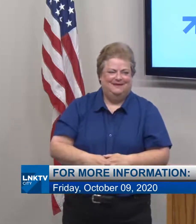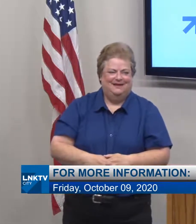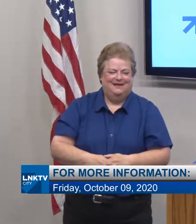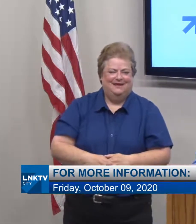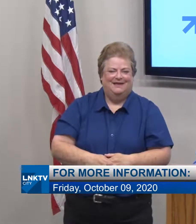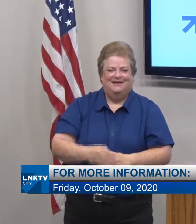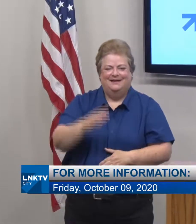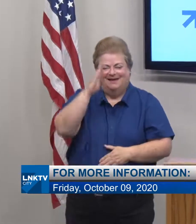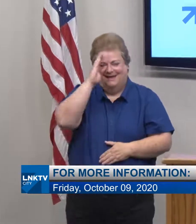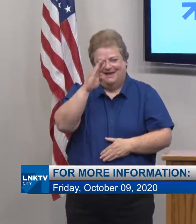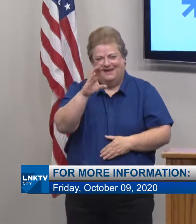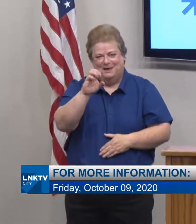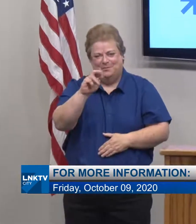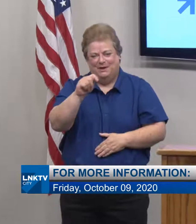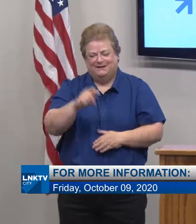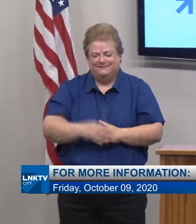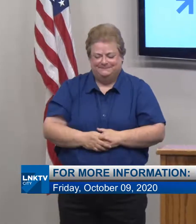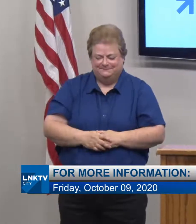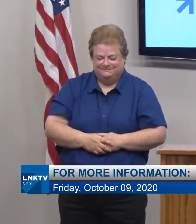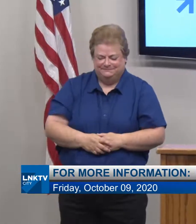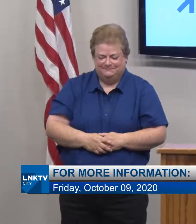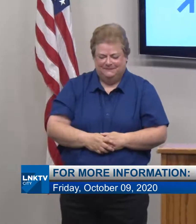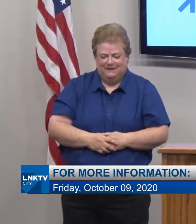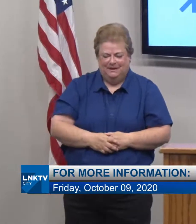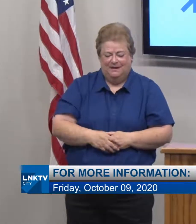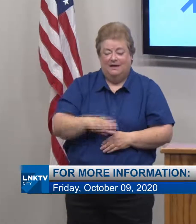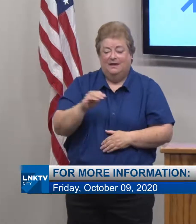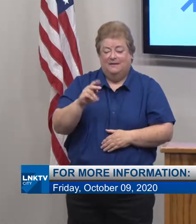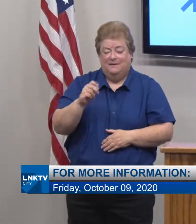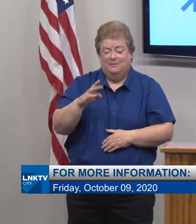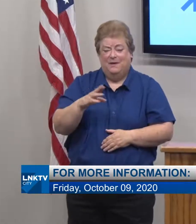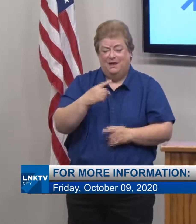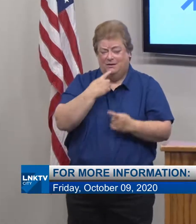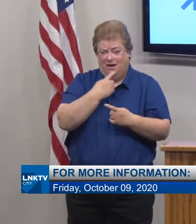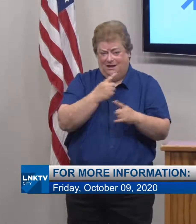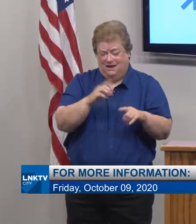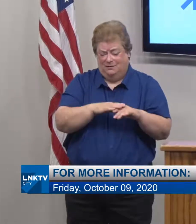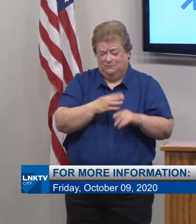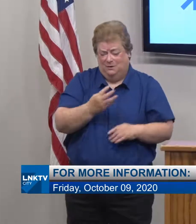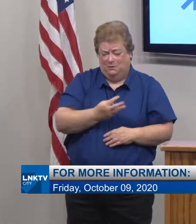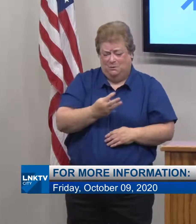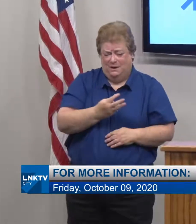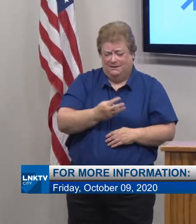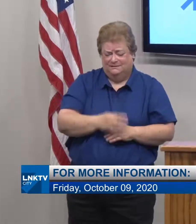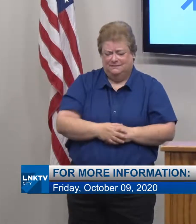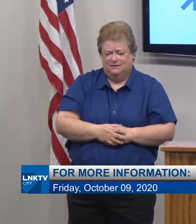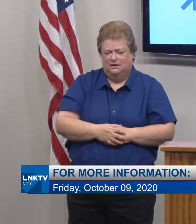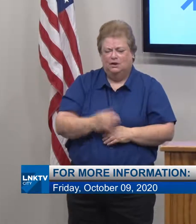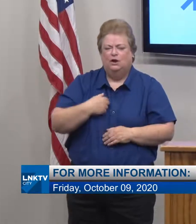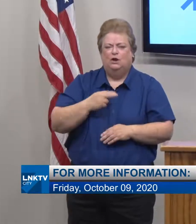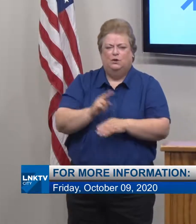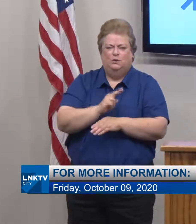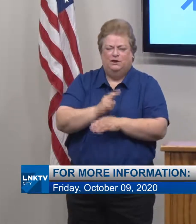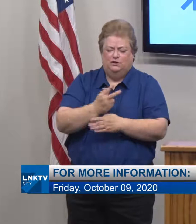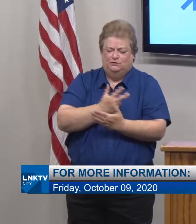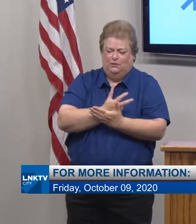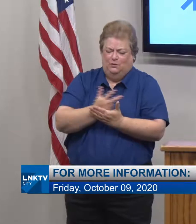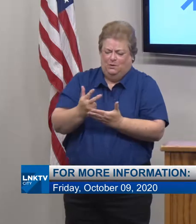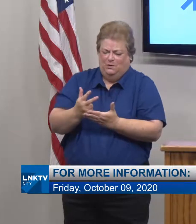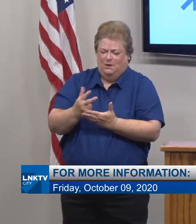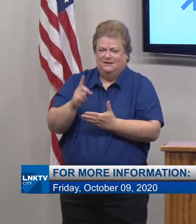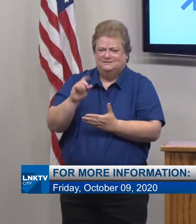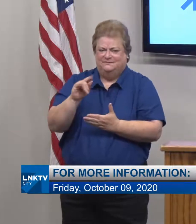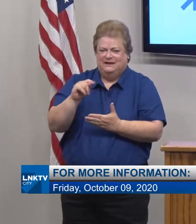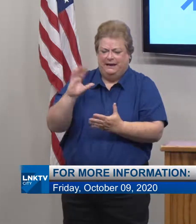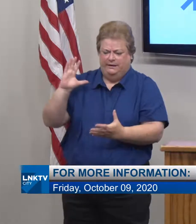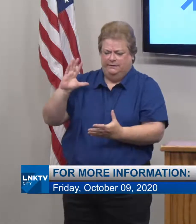Hi, Brent. You know, as I believe said on Wednesday, and now we use 3 weeks worth of data, and there's a